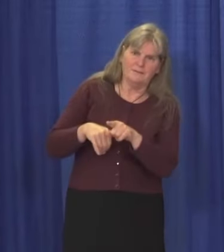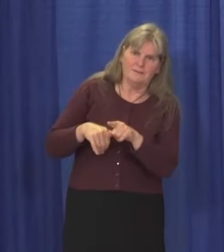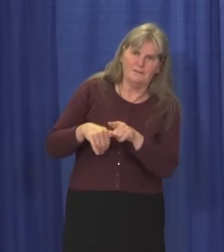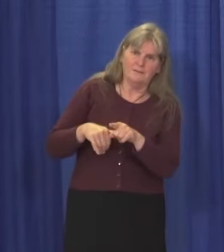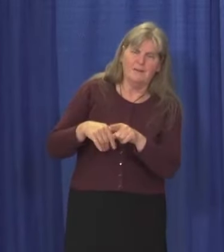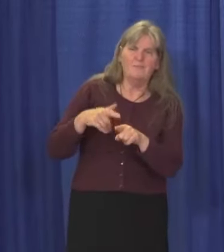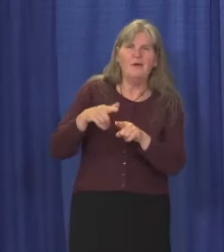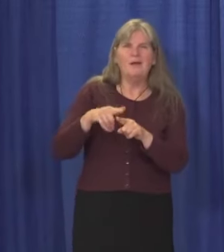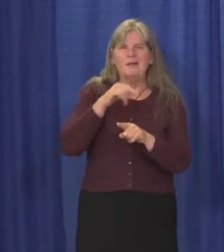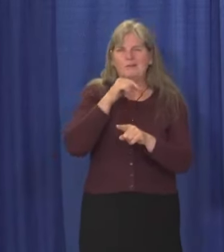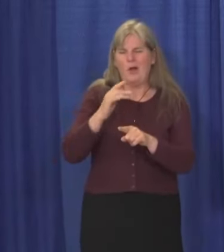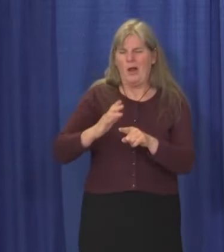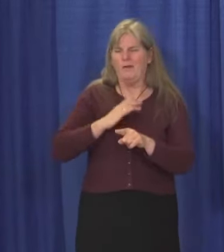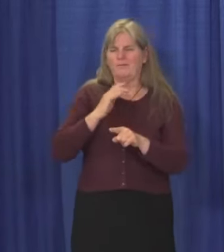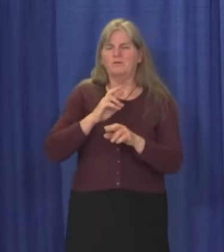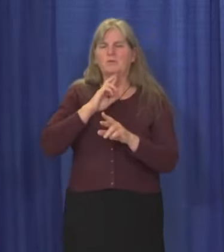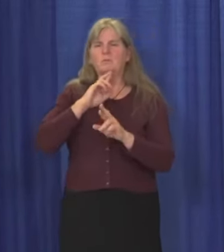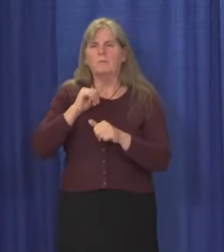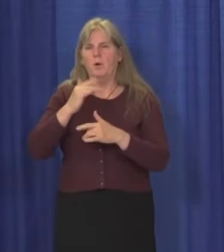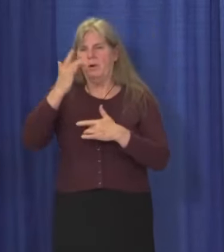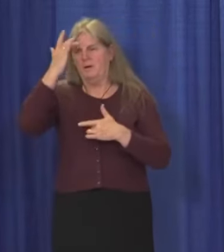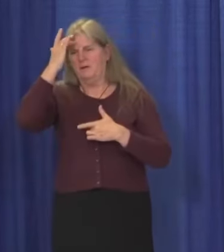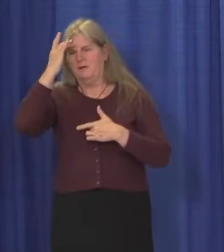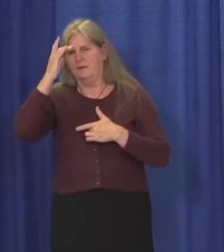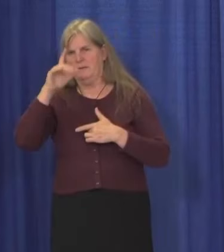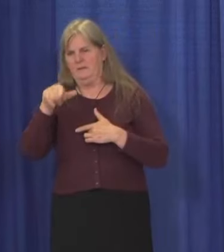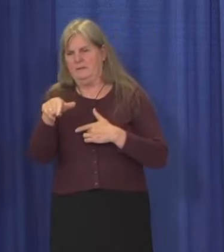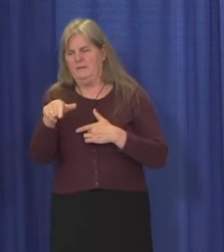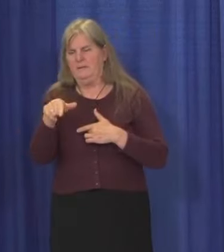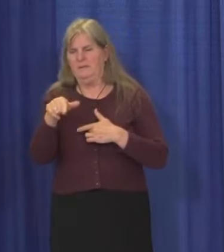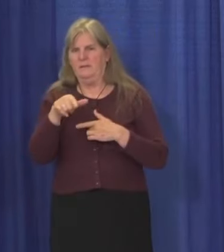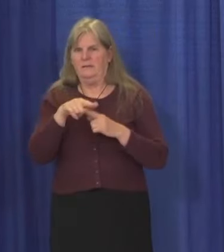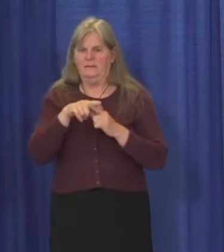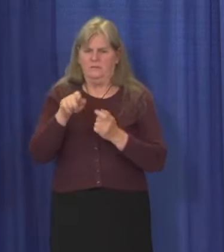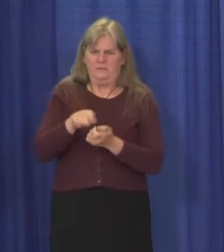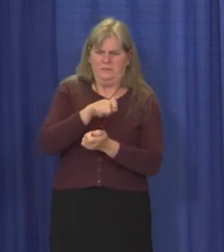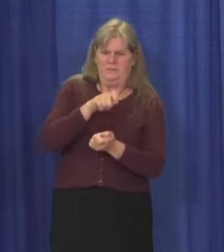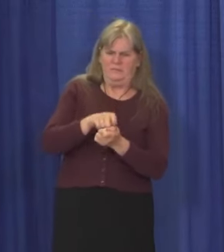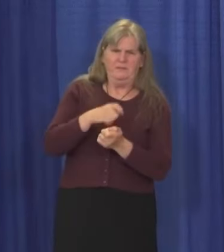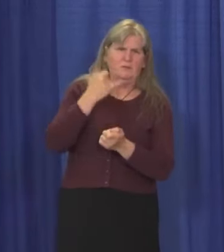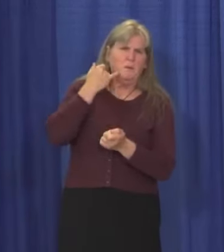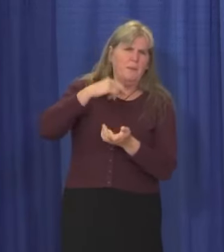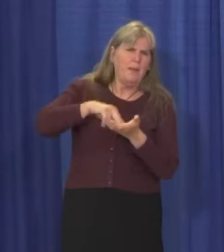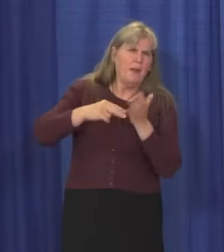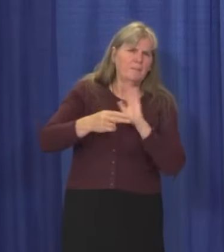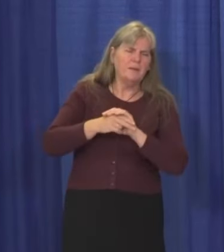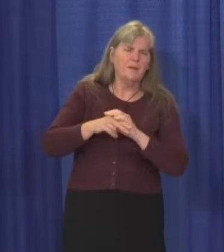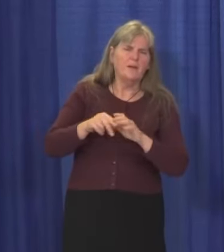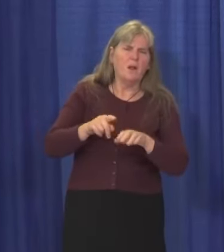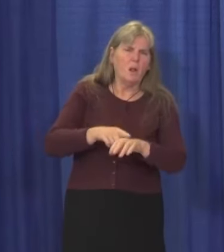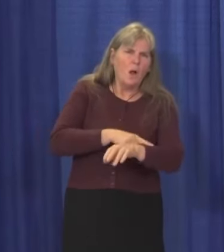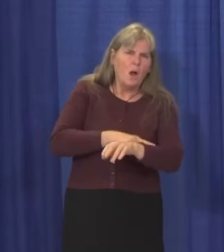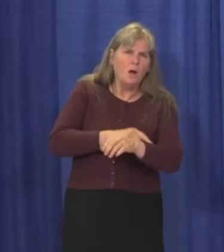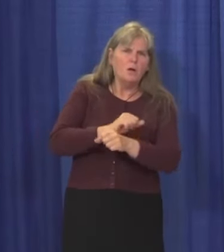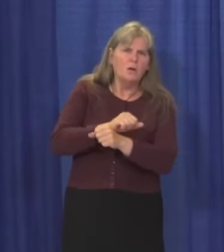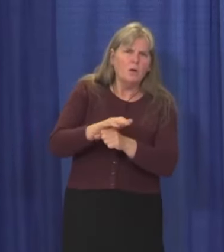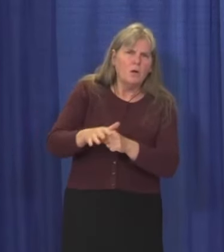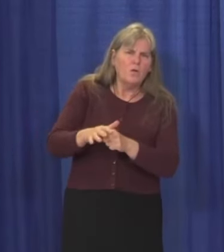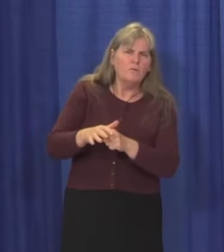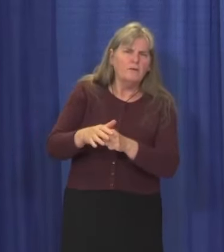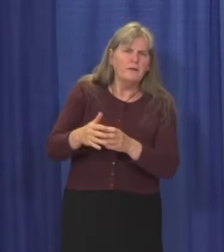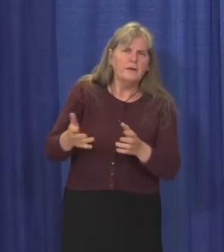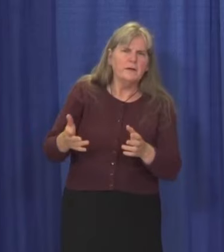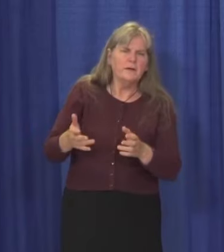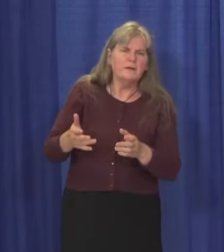reportable disease, and the definitions still really have to be defined as to what constitutes long COVID and what doesn't. This is an area that